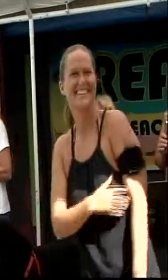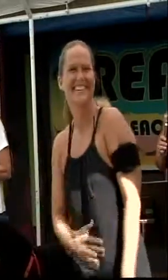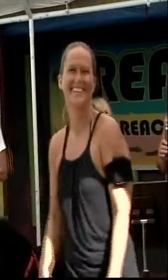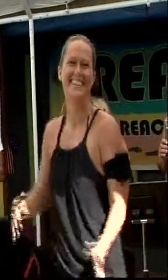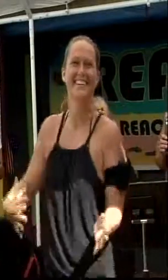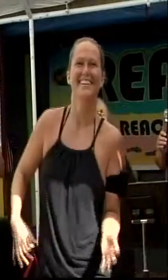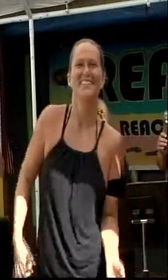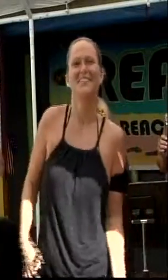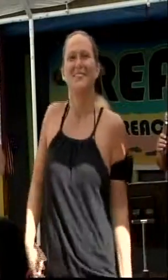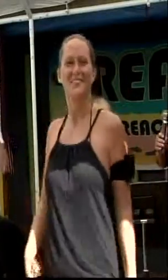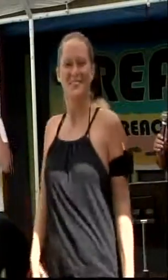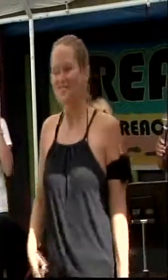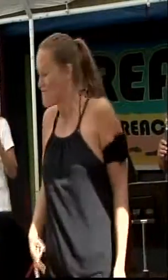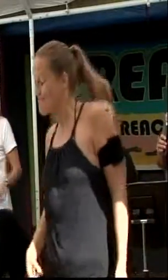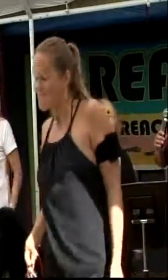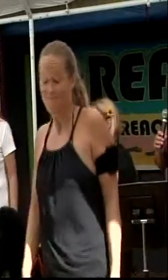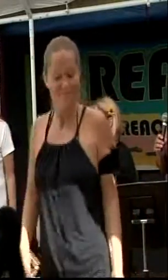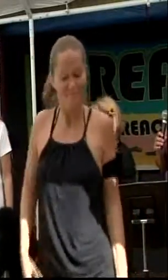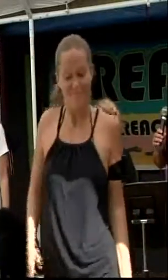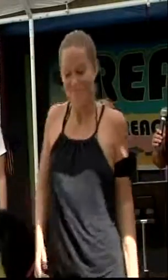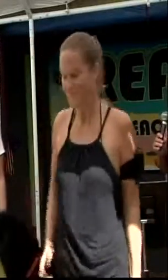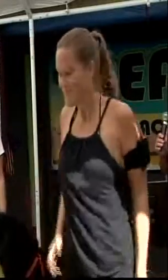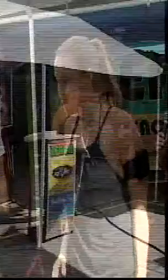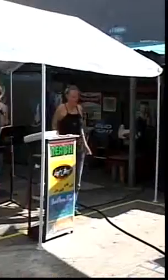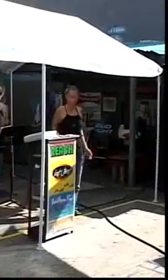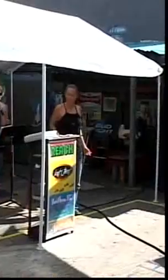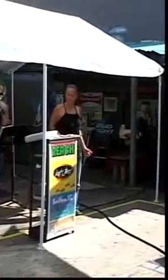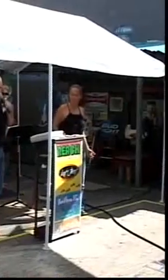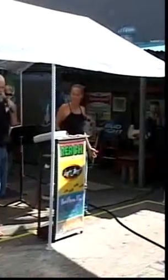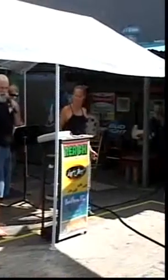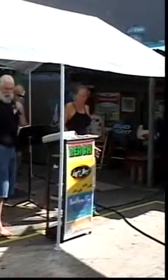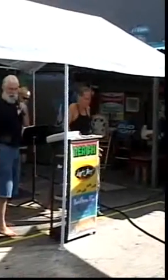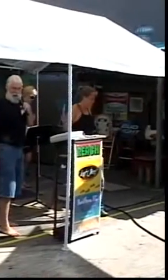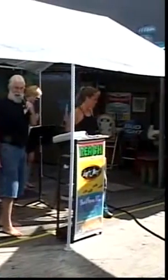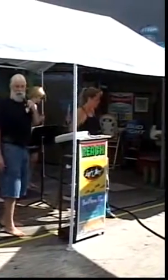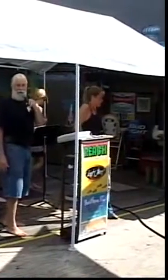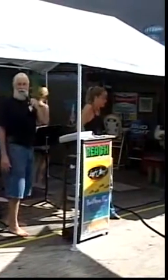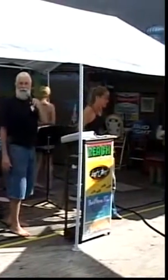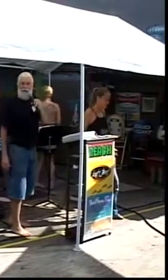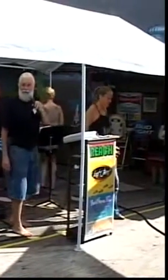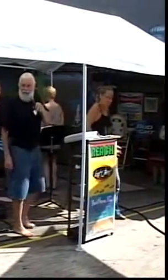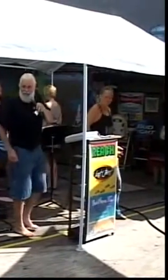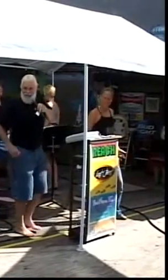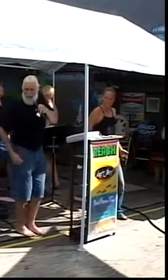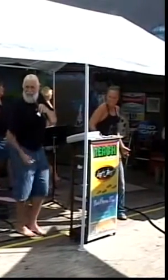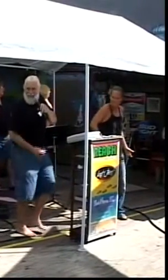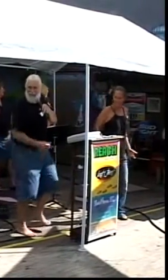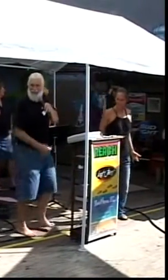Get it, Cousin Zeke.